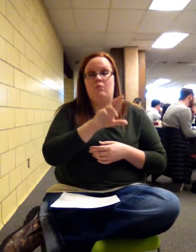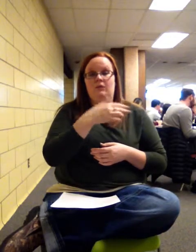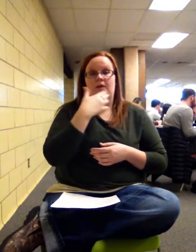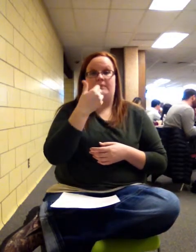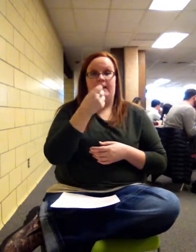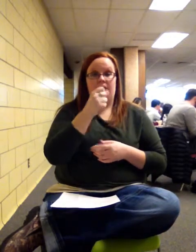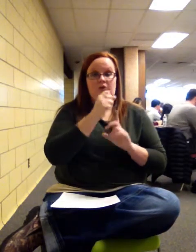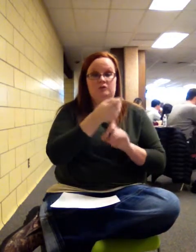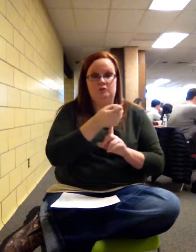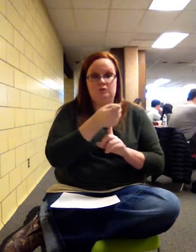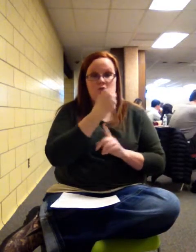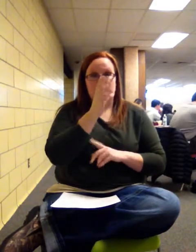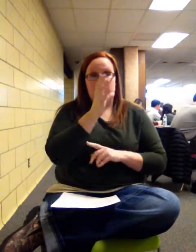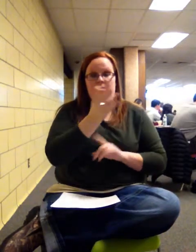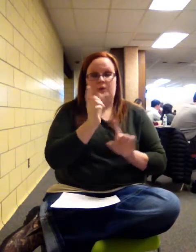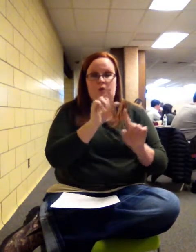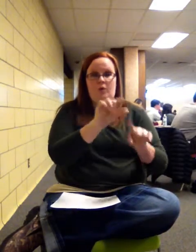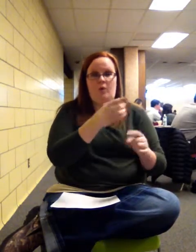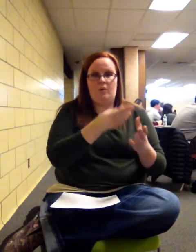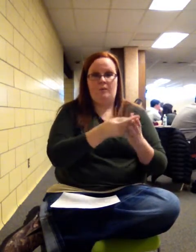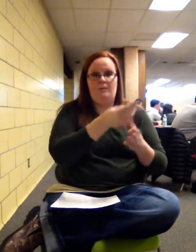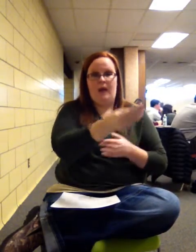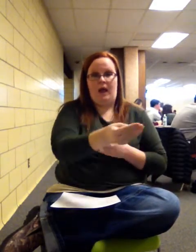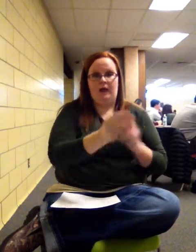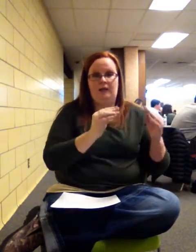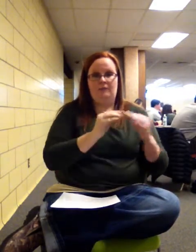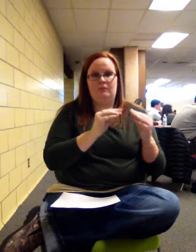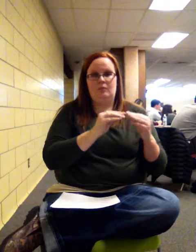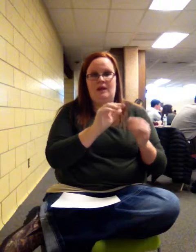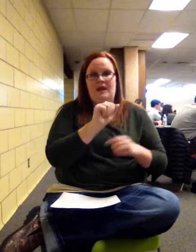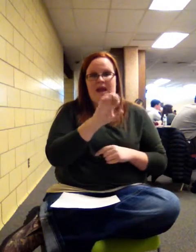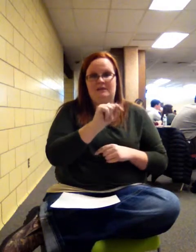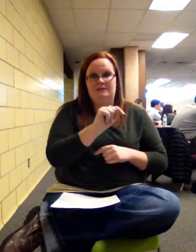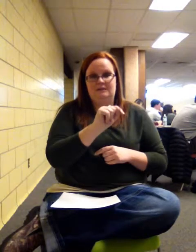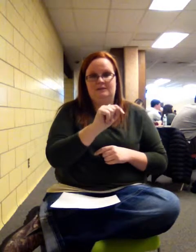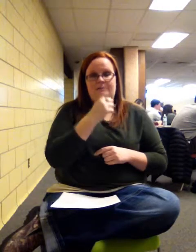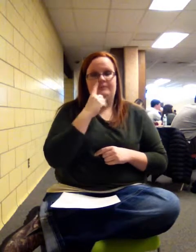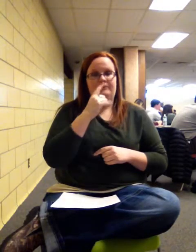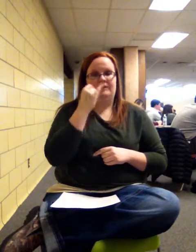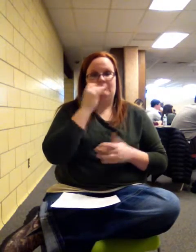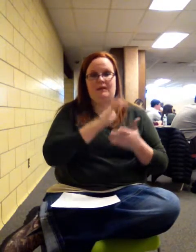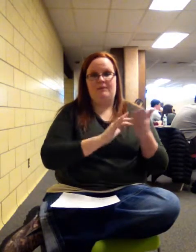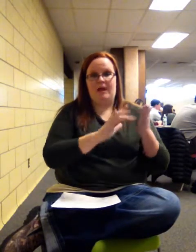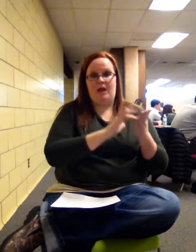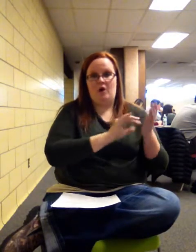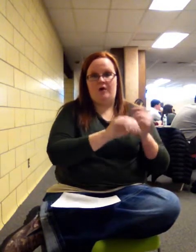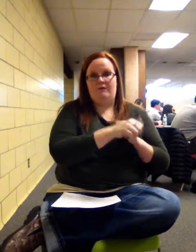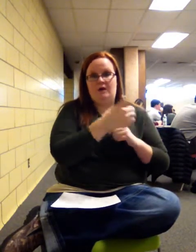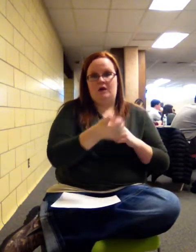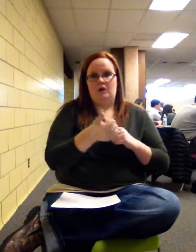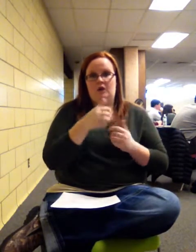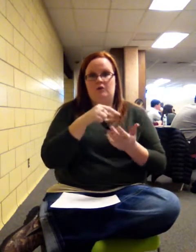be that they would go out and buy more assets. Because if they're just paying off other debts or buying out other shareholders,